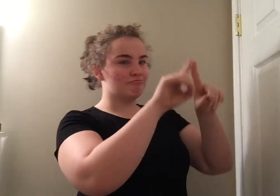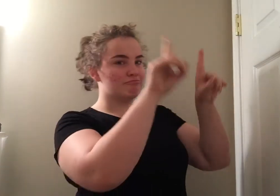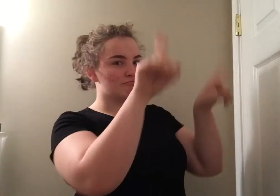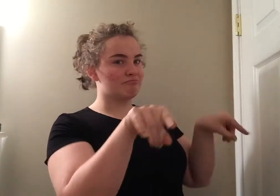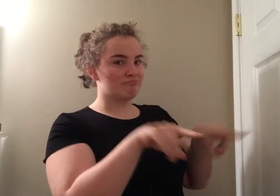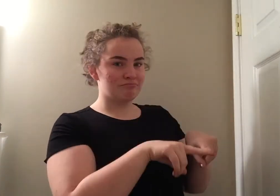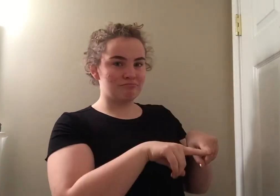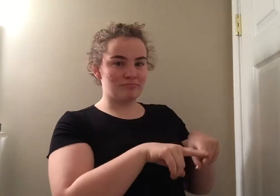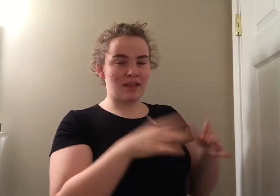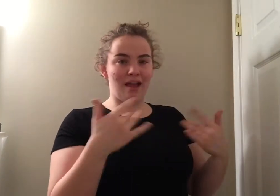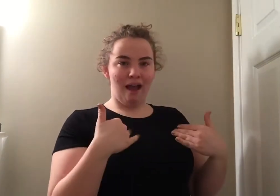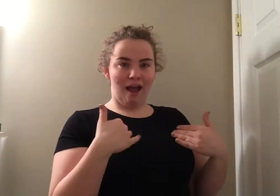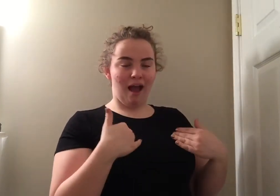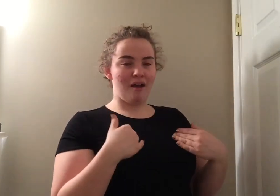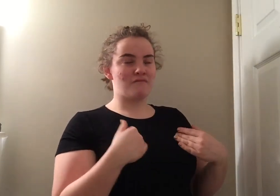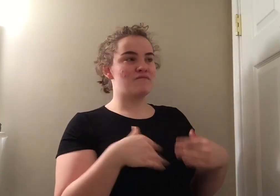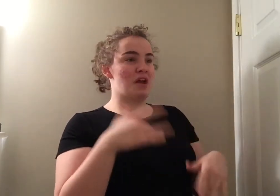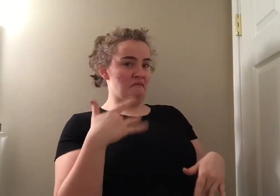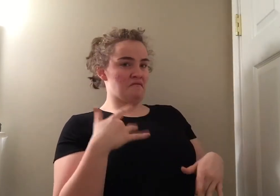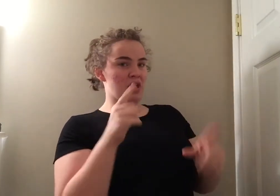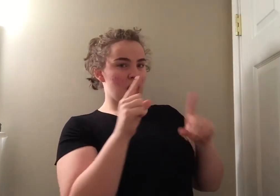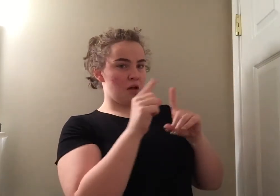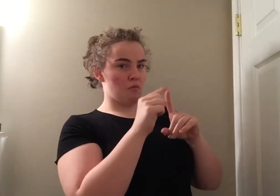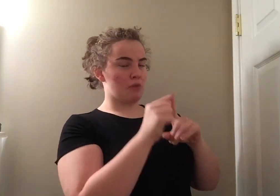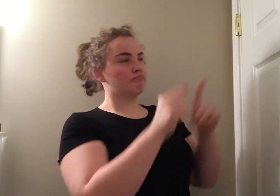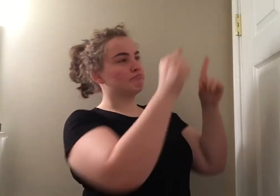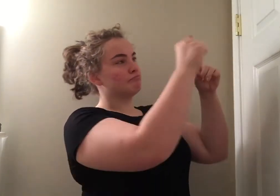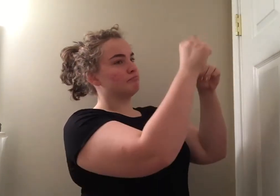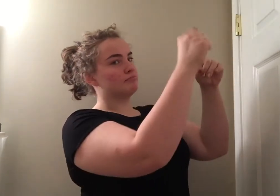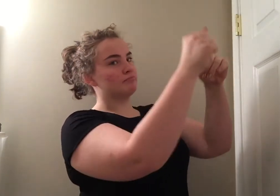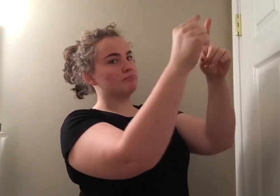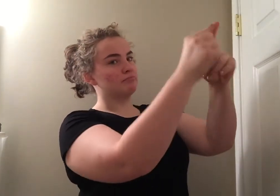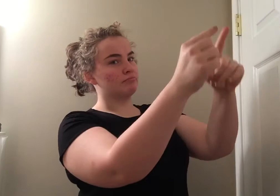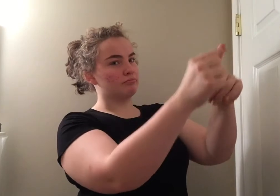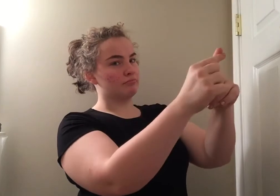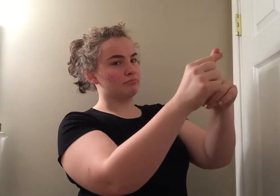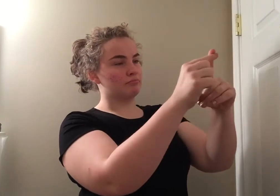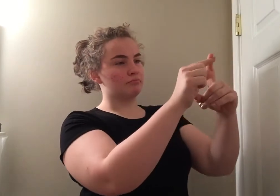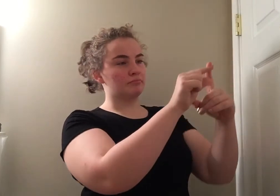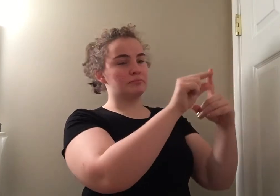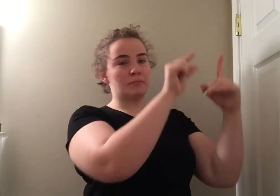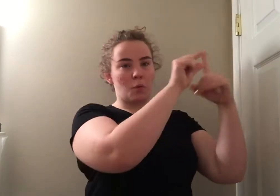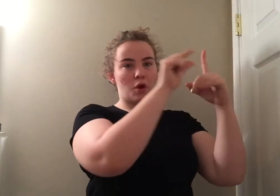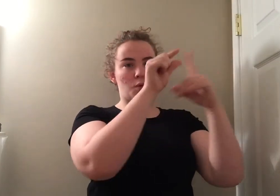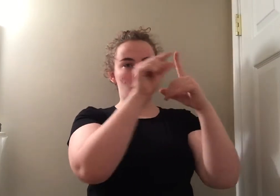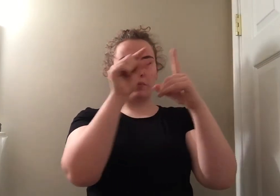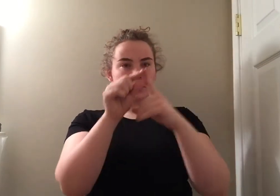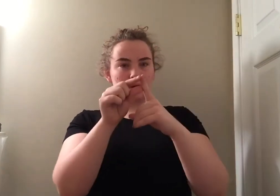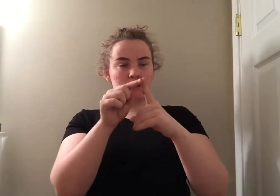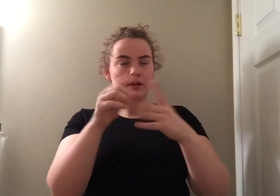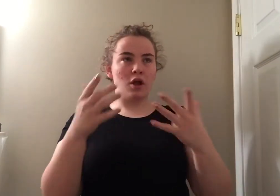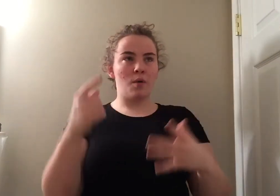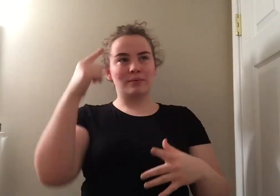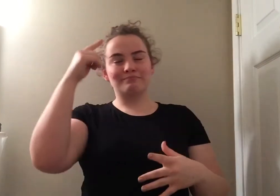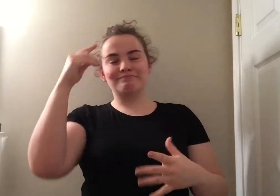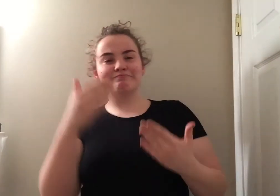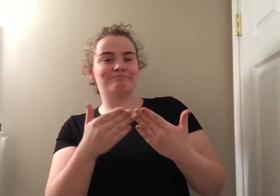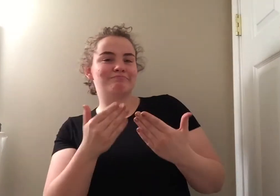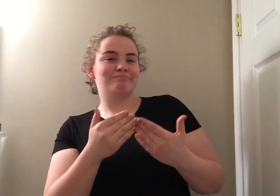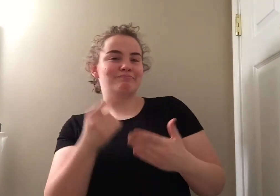top, feelings that we already know, and it's really easy to decide when a character is mean and sad and acting nice.